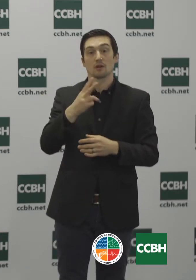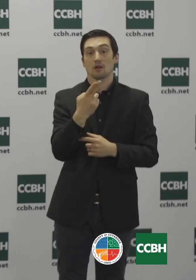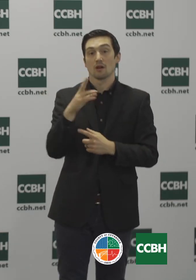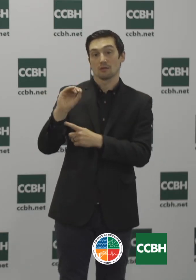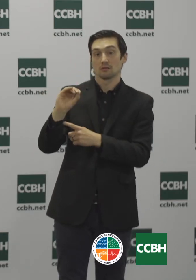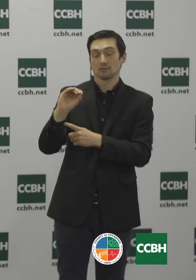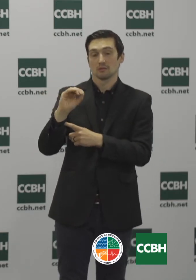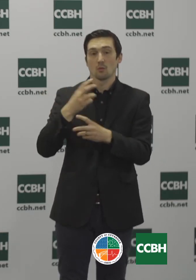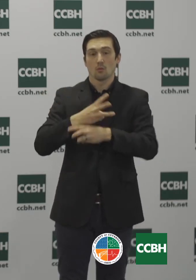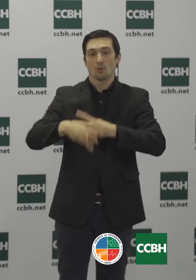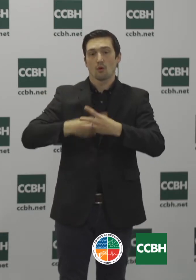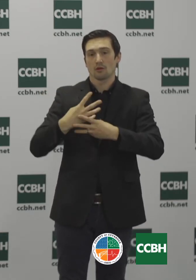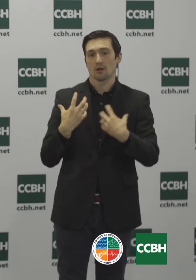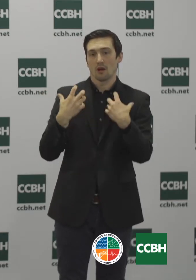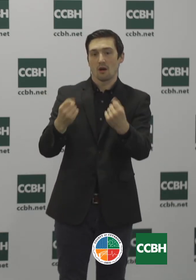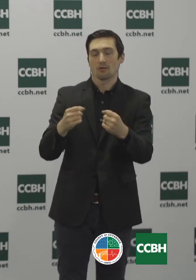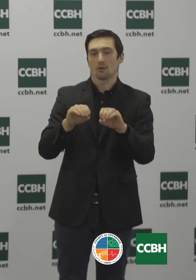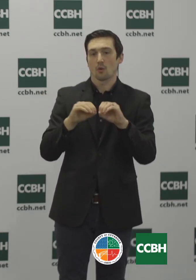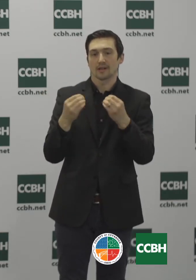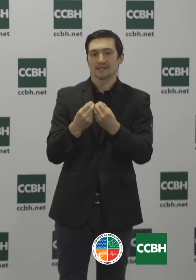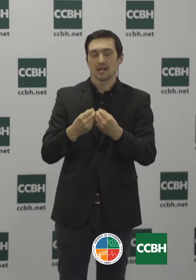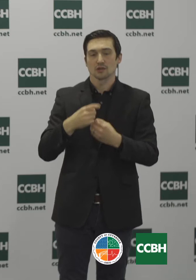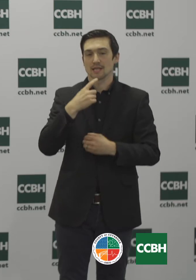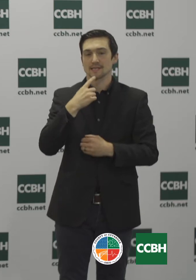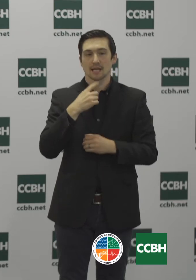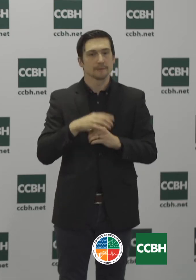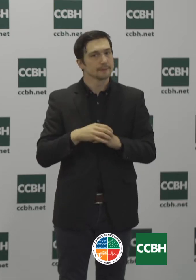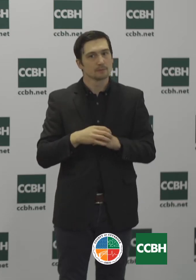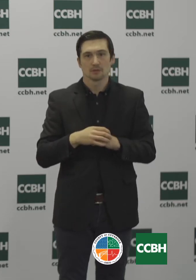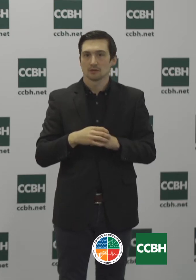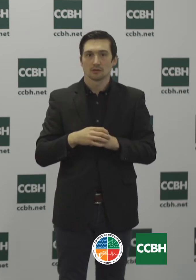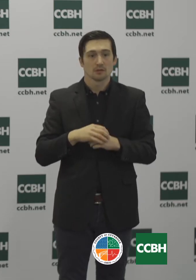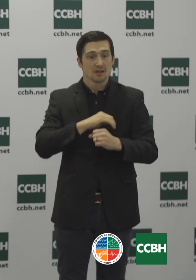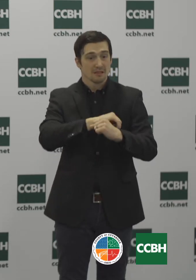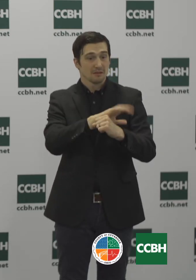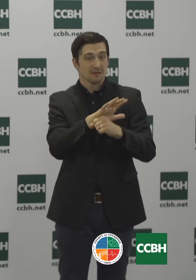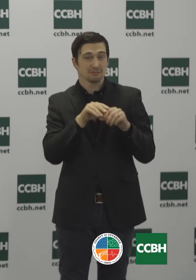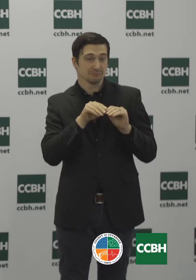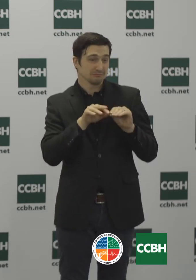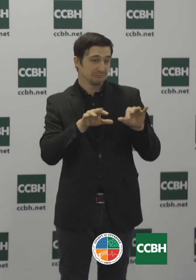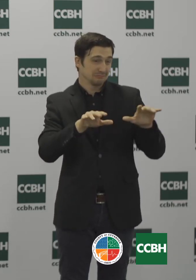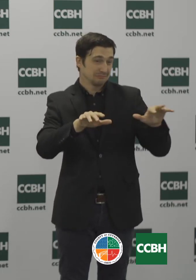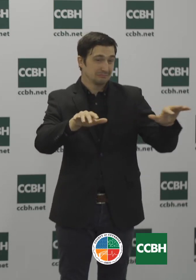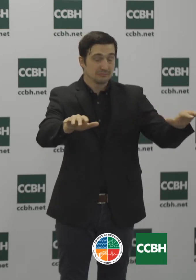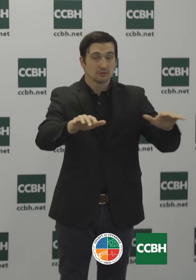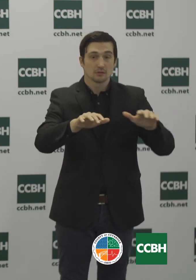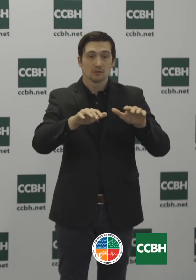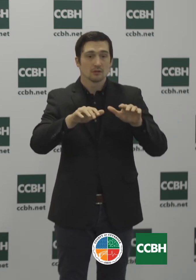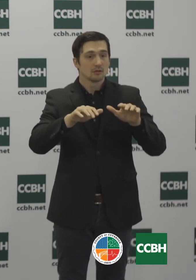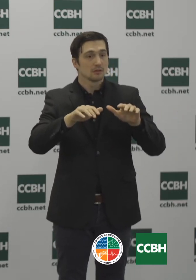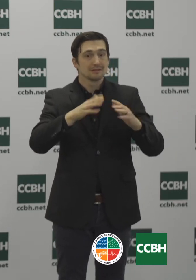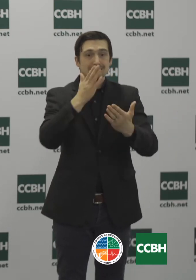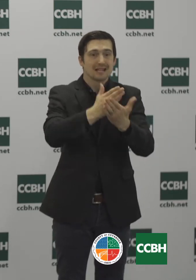Organization said, and again I'm quoting, "We cannot stop the pandemic if we do not know who's